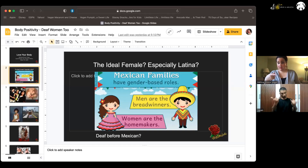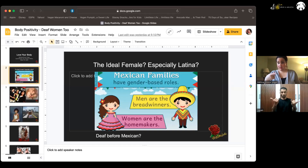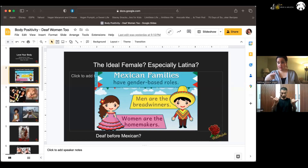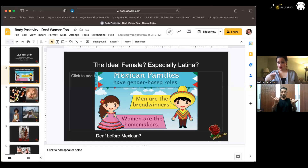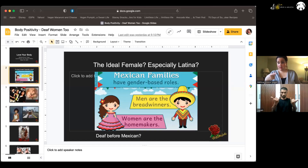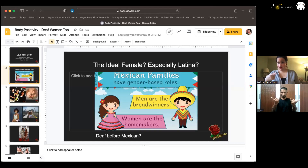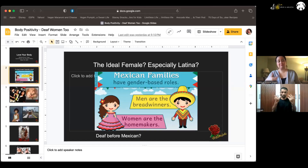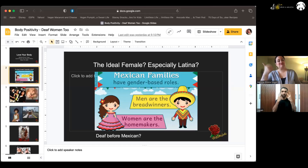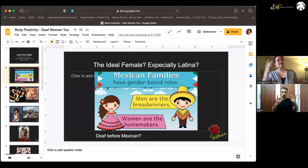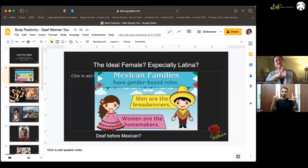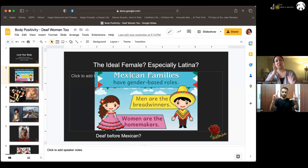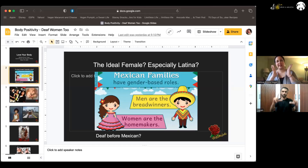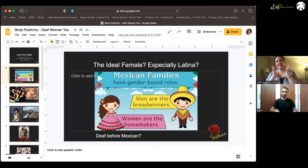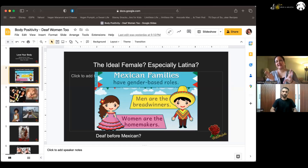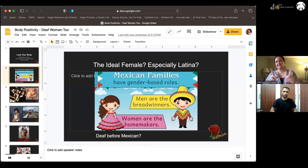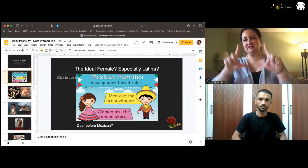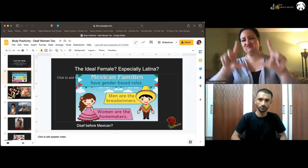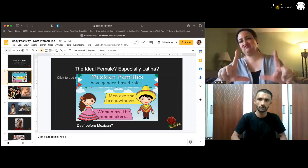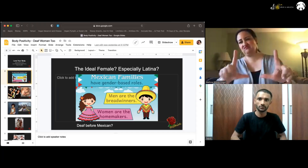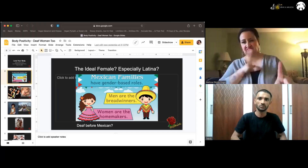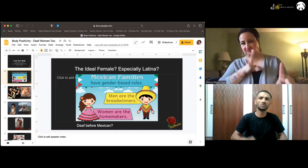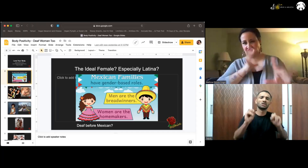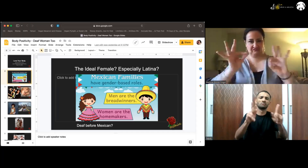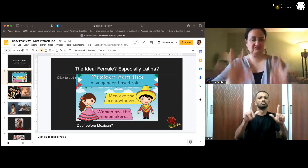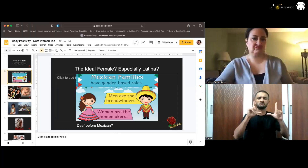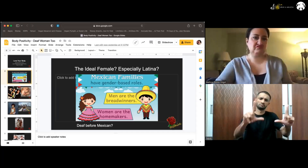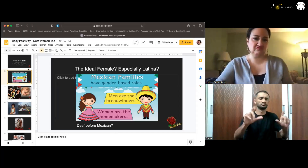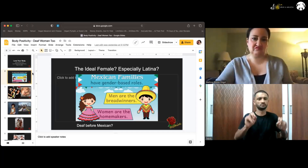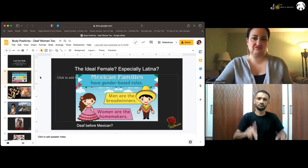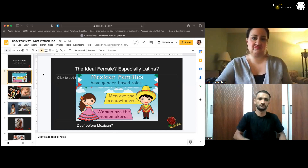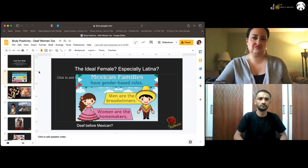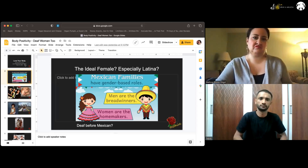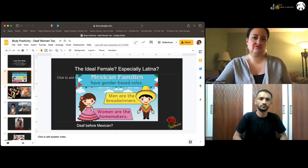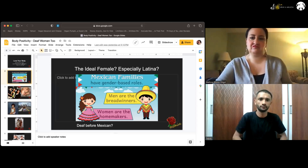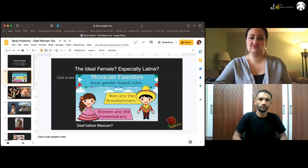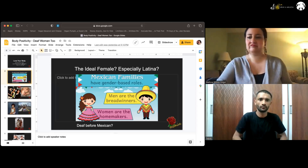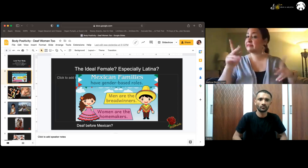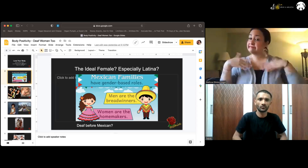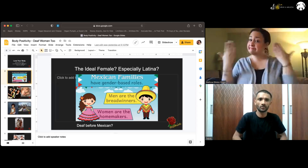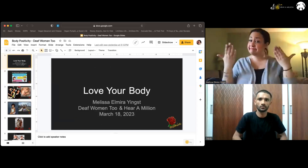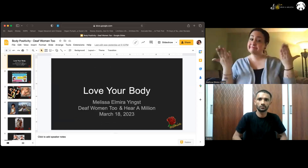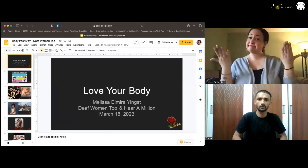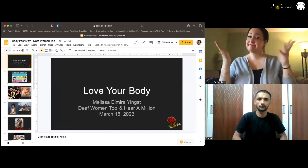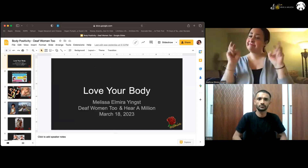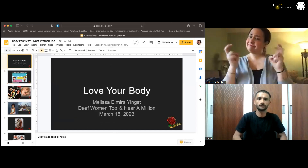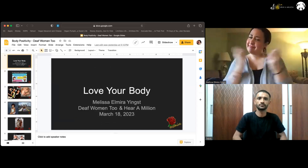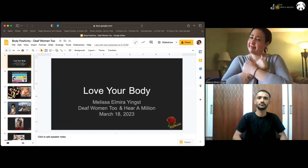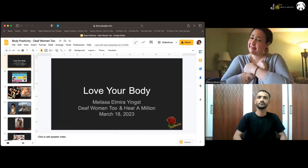Can you see now? Okay, fine. So we will not go into slideshow mode and leave it just like this.